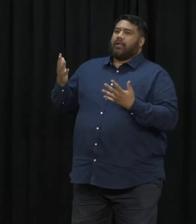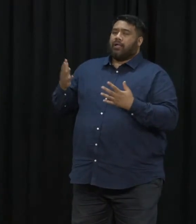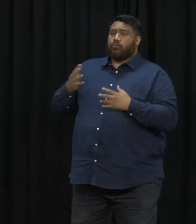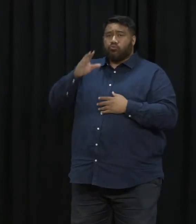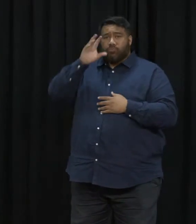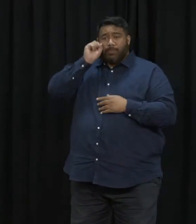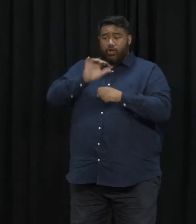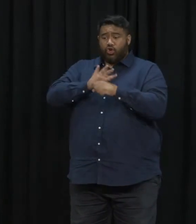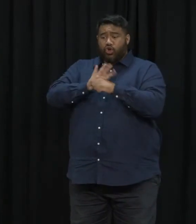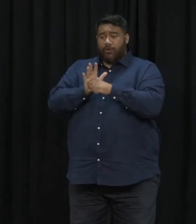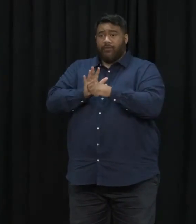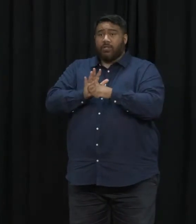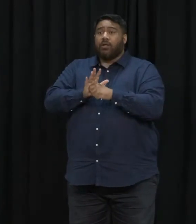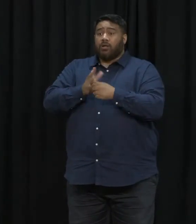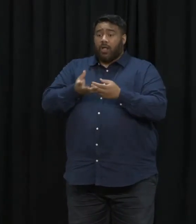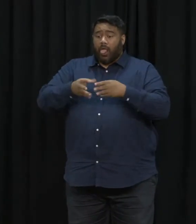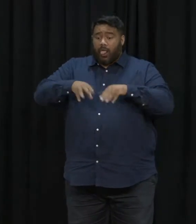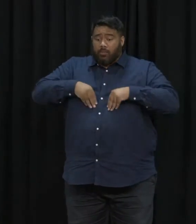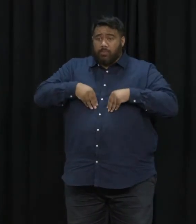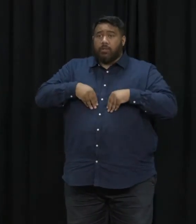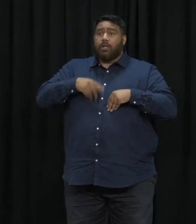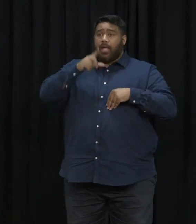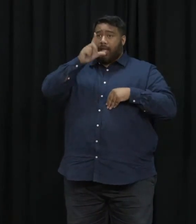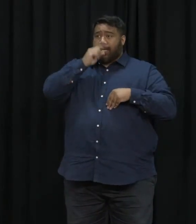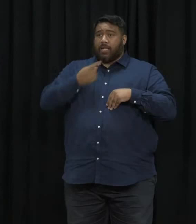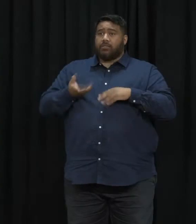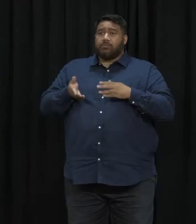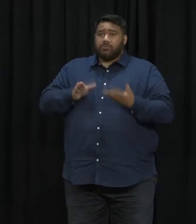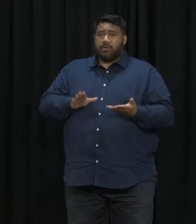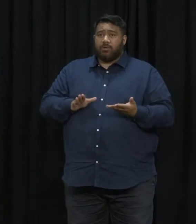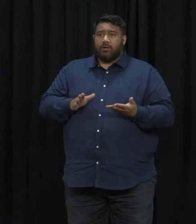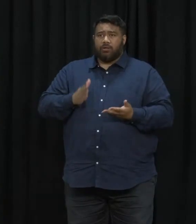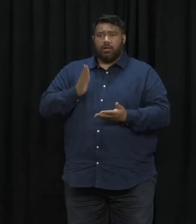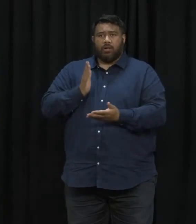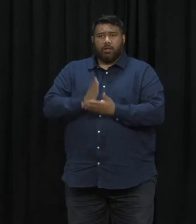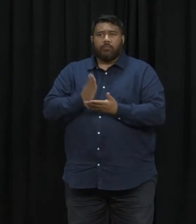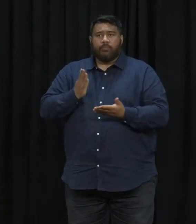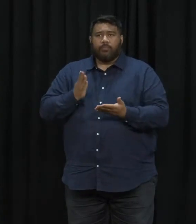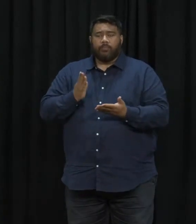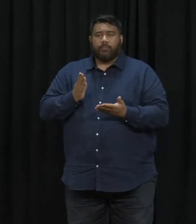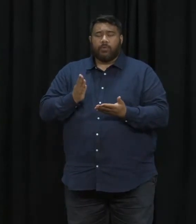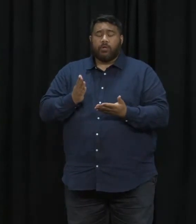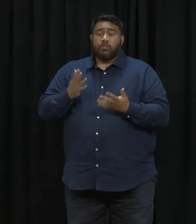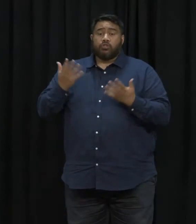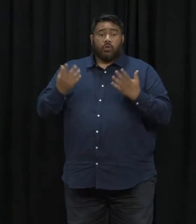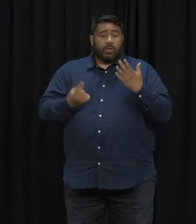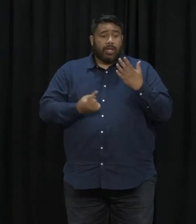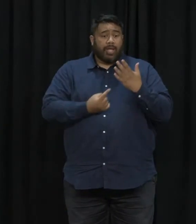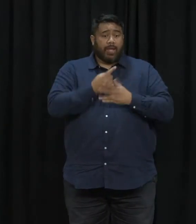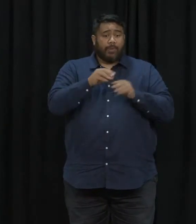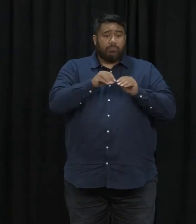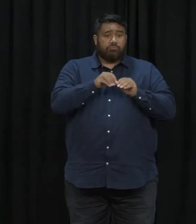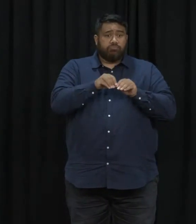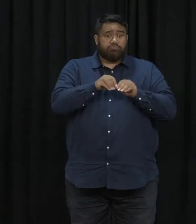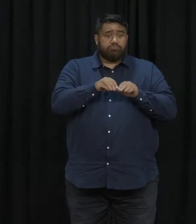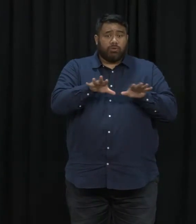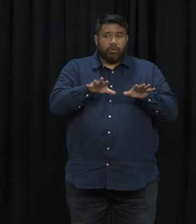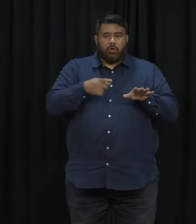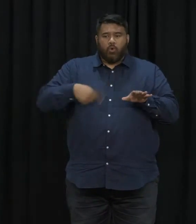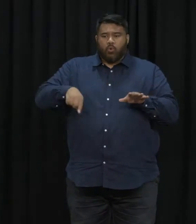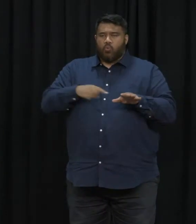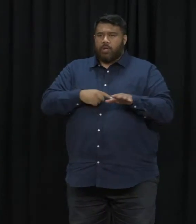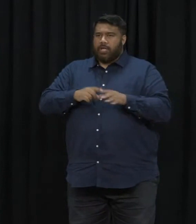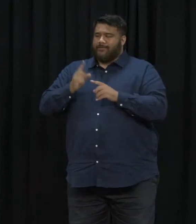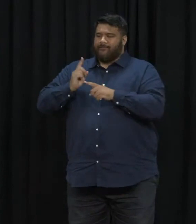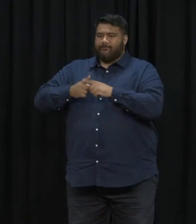is a virus that kills. Our plan is for short and sharp restrictions in order to break the chain of transmission, but rule breaking